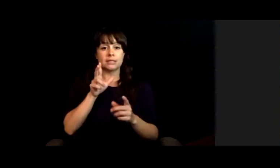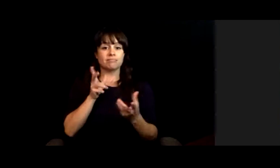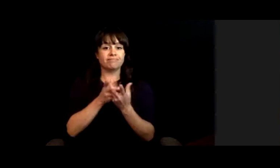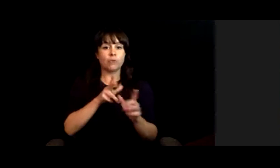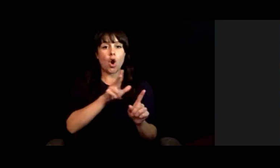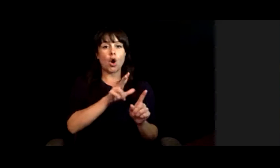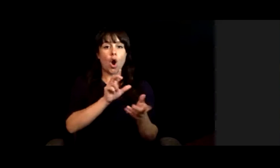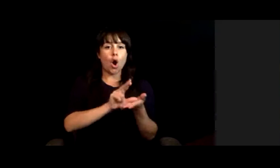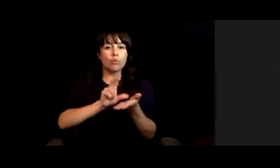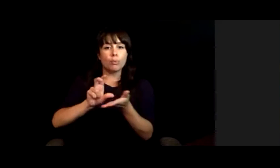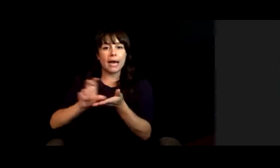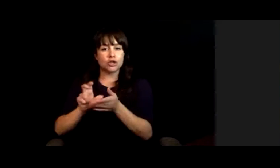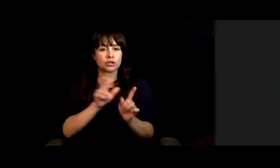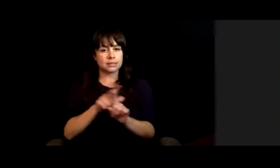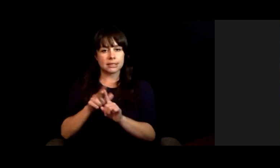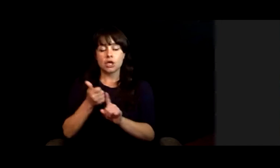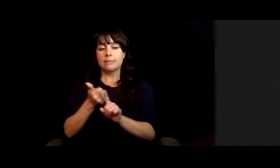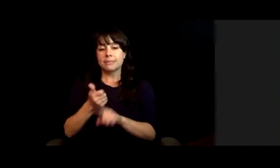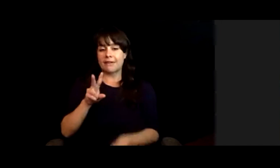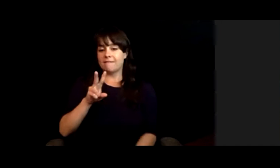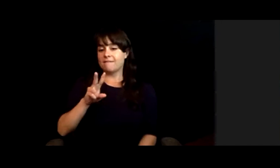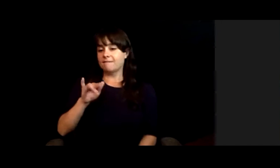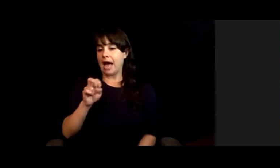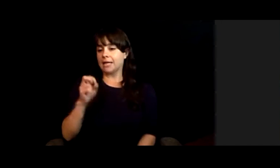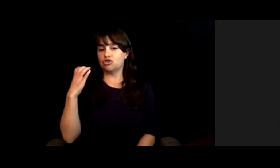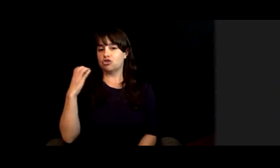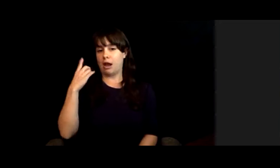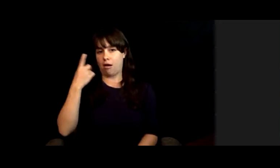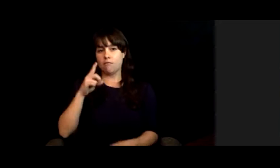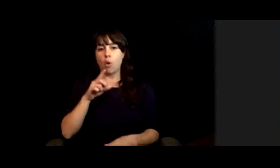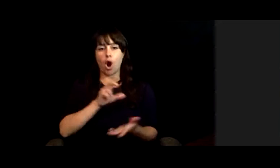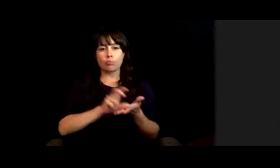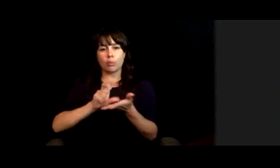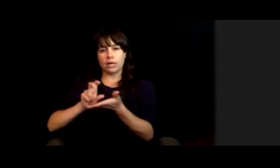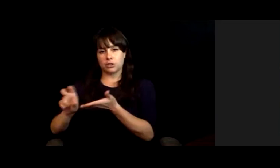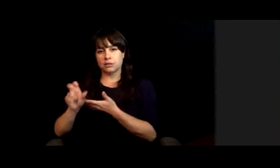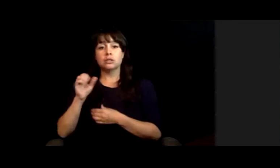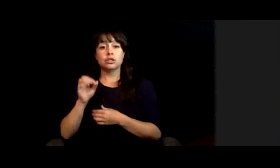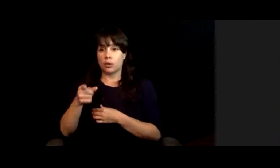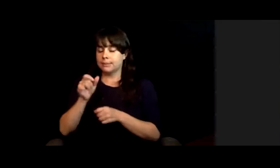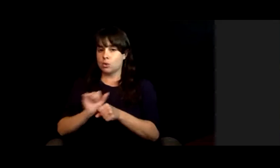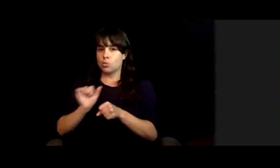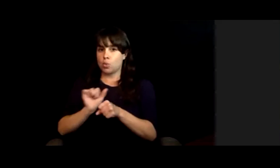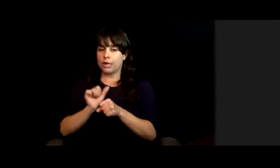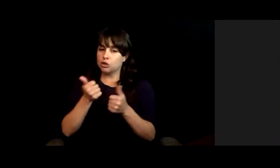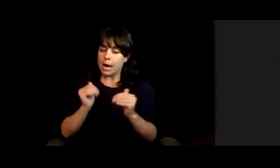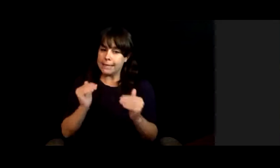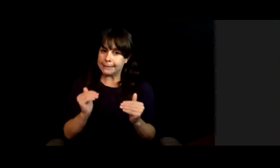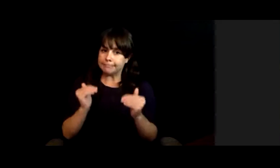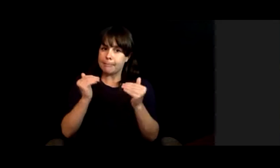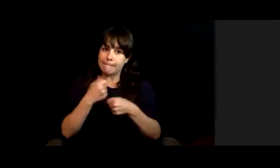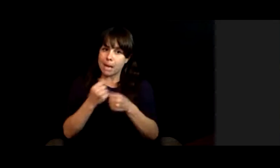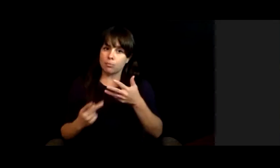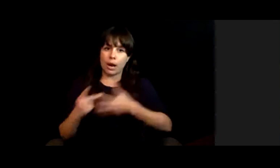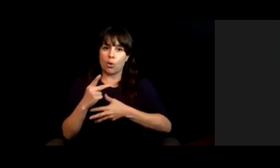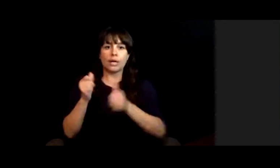chairman of appropriations. So he has been leading us to get more, to move this up, and working with the governor. I know we're going